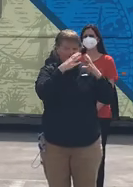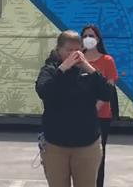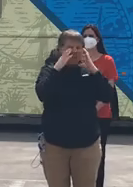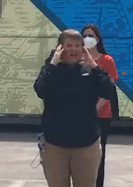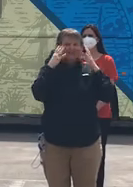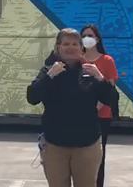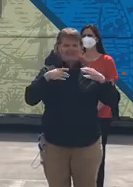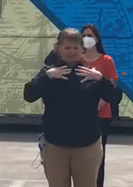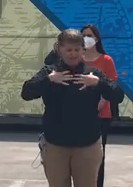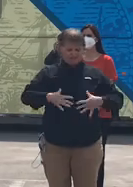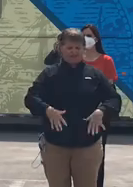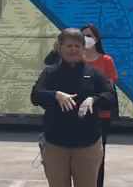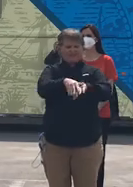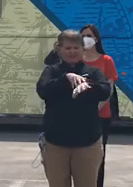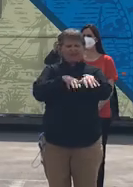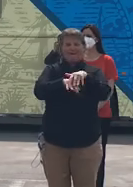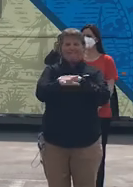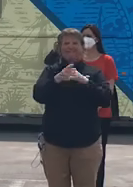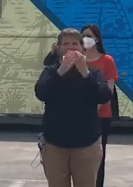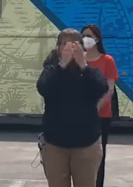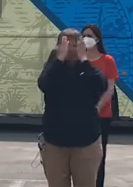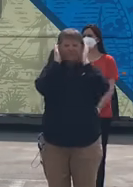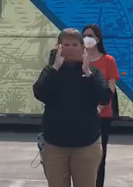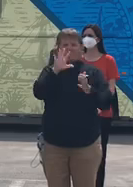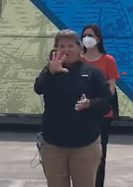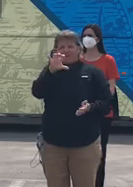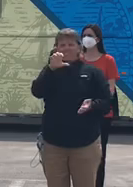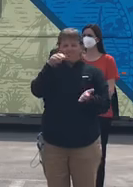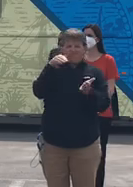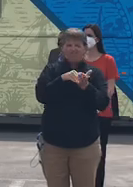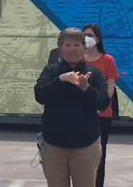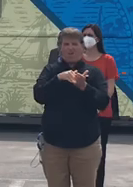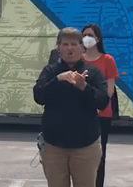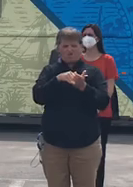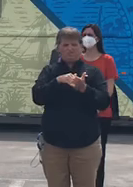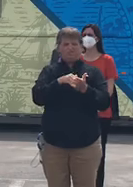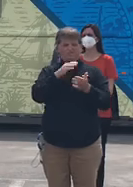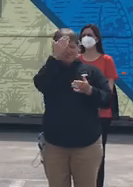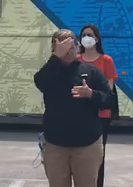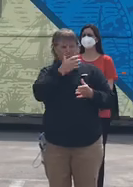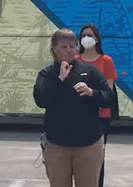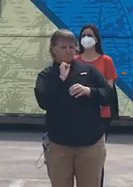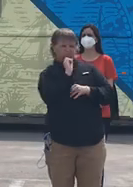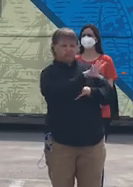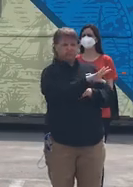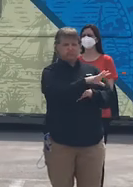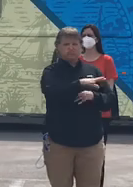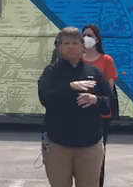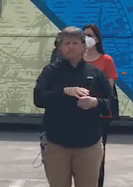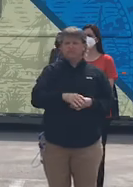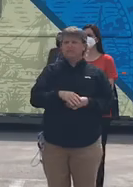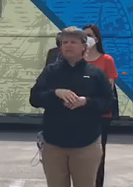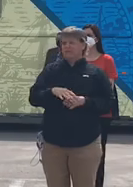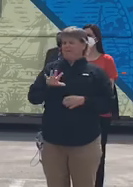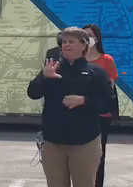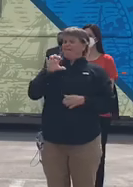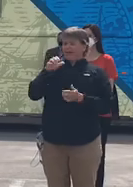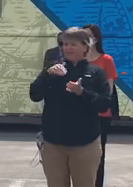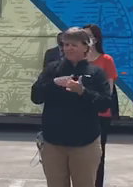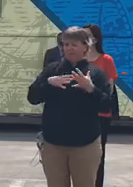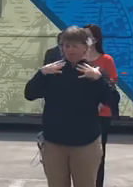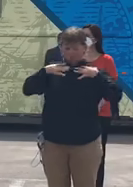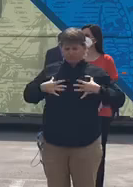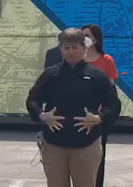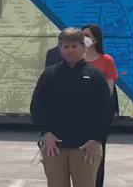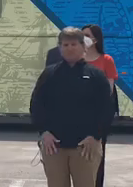face shields, and 160,000 gowns. We were at the White House last week going over what Florida had done, and because we were so aggressive with